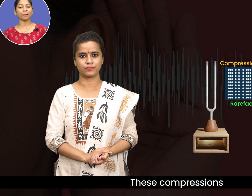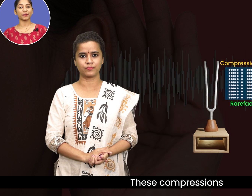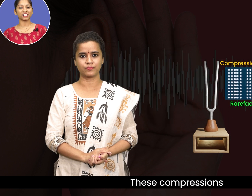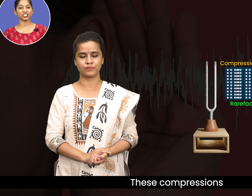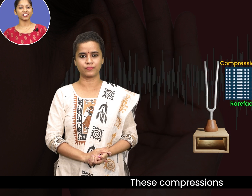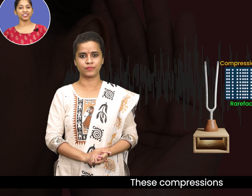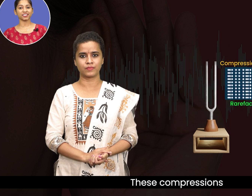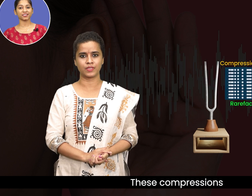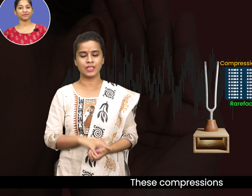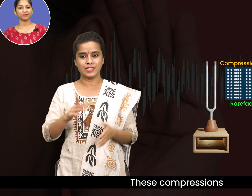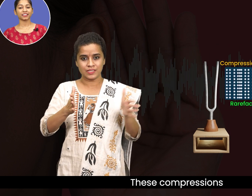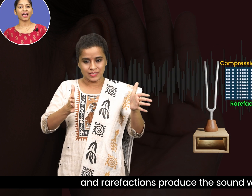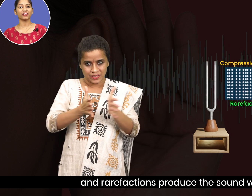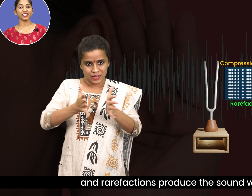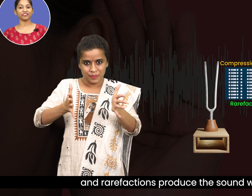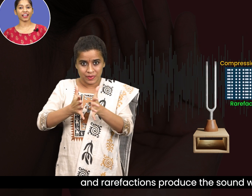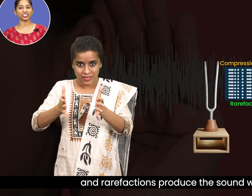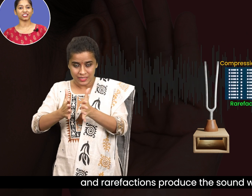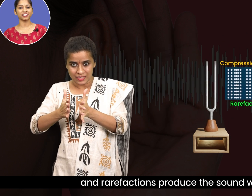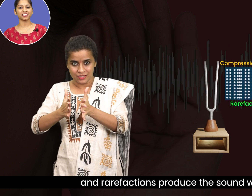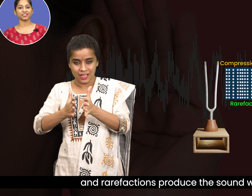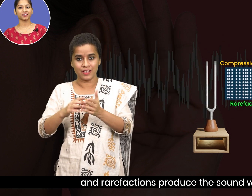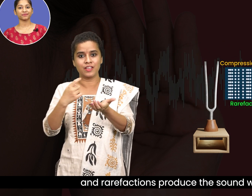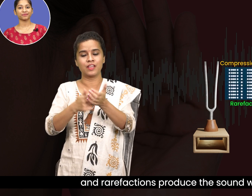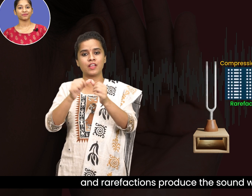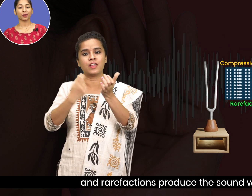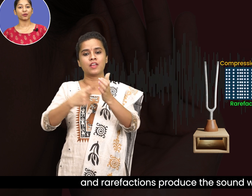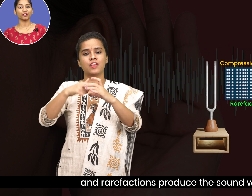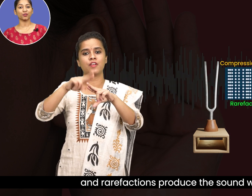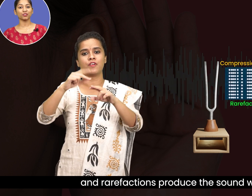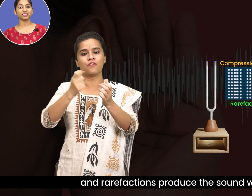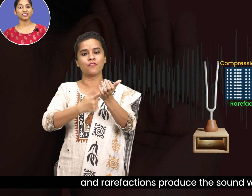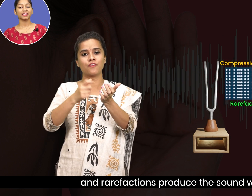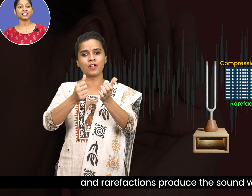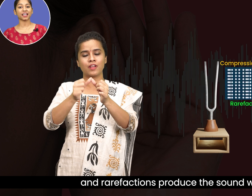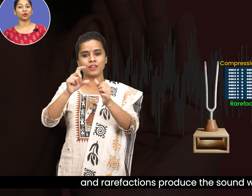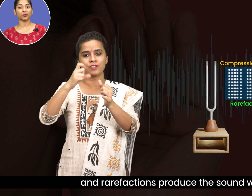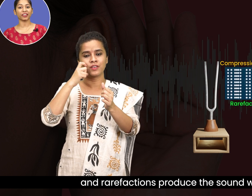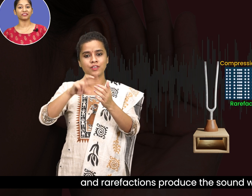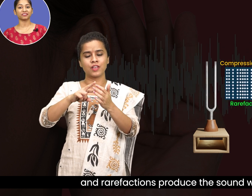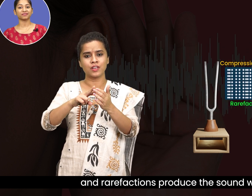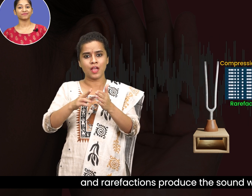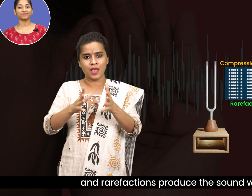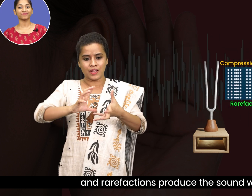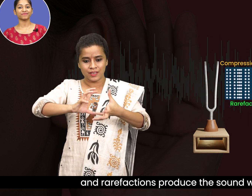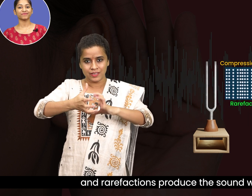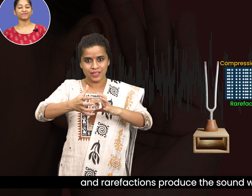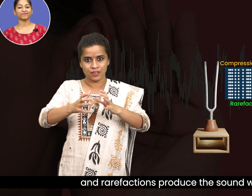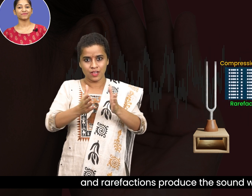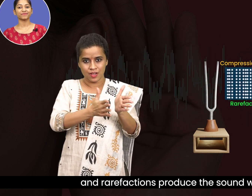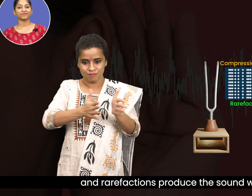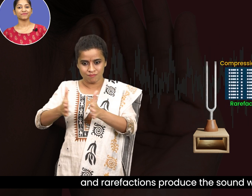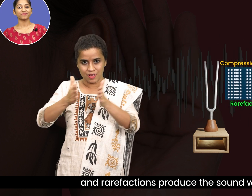These compressions and rarefactions produce the sound wave,